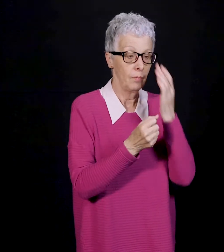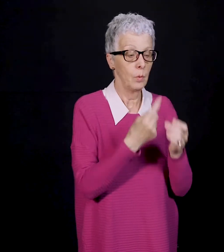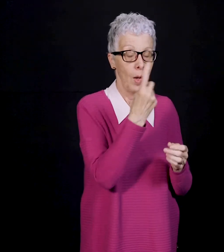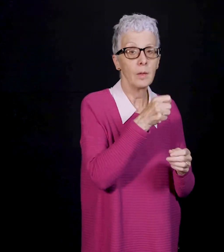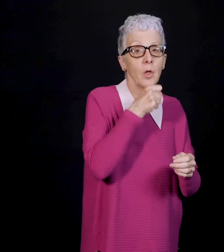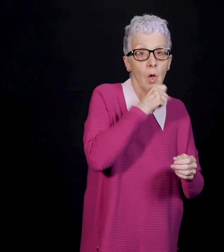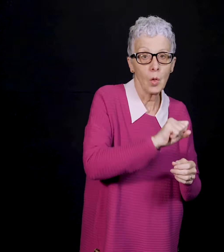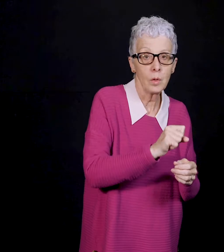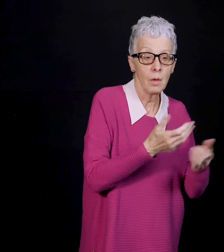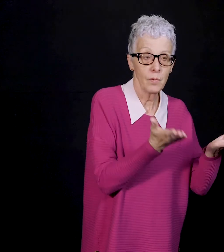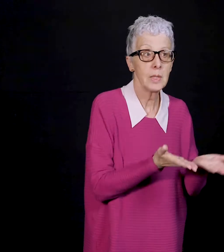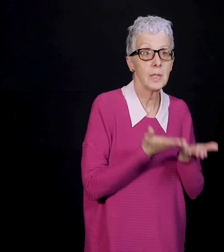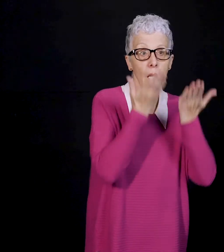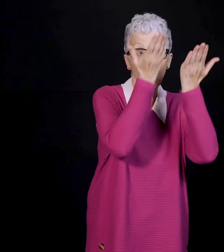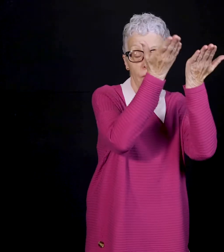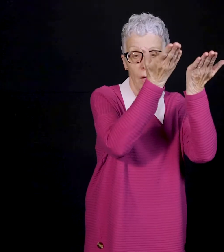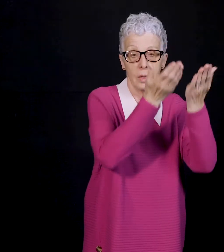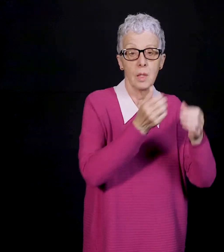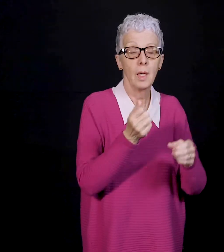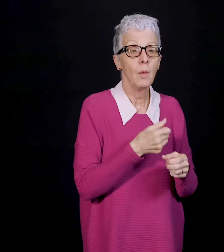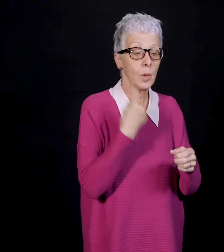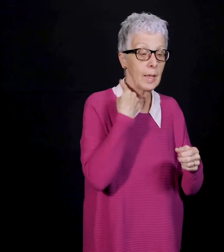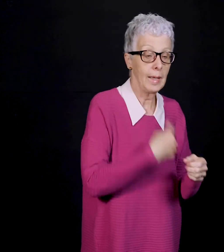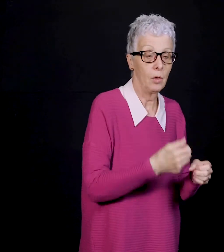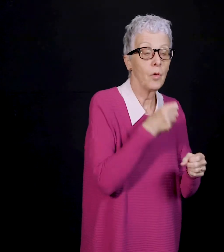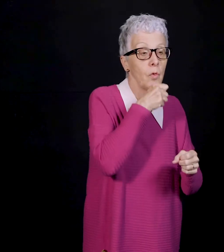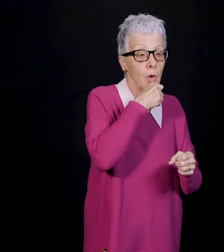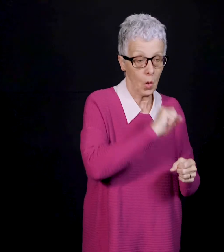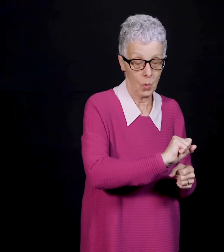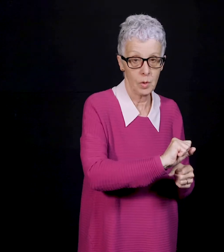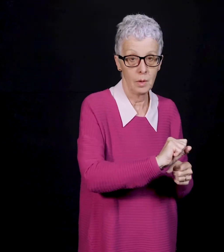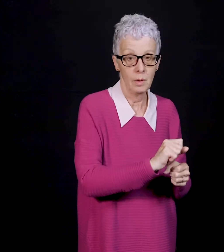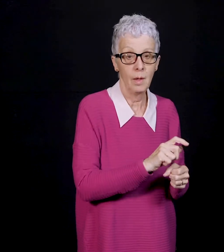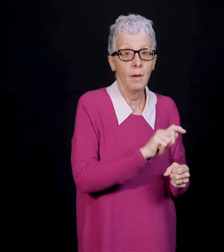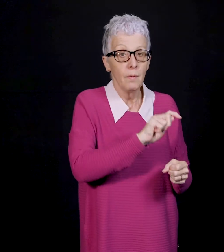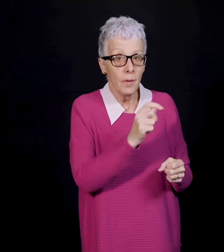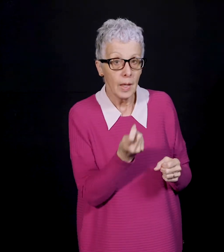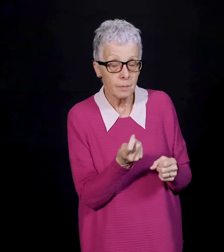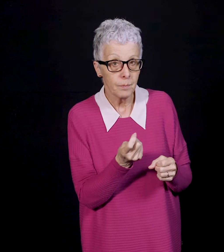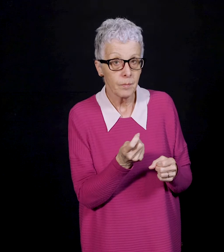for the sins of Israel, he would take the life of that goat, and then